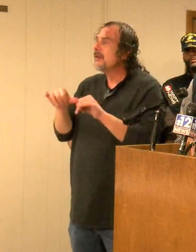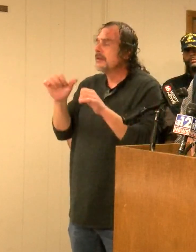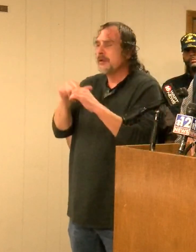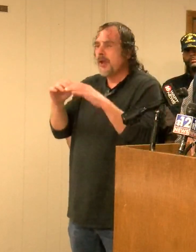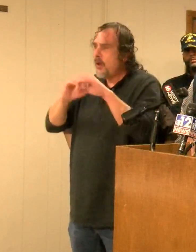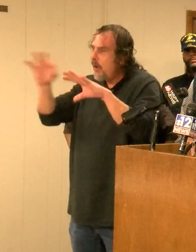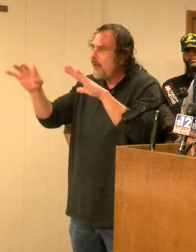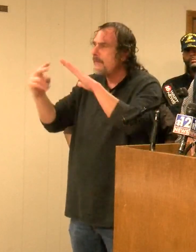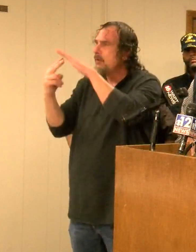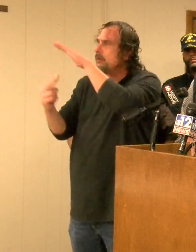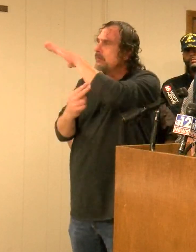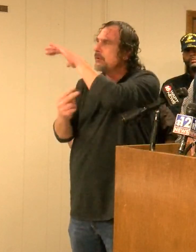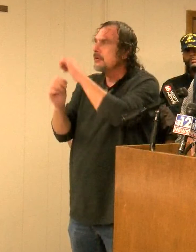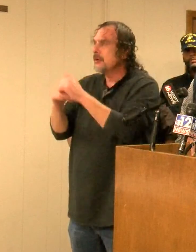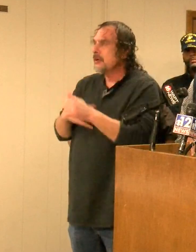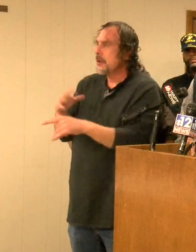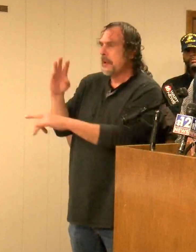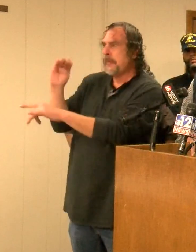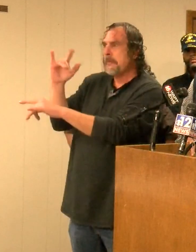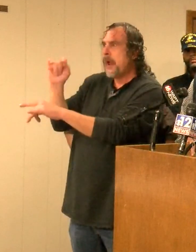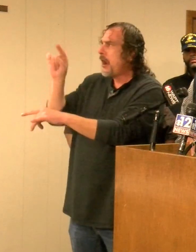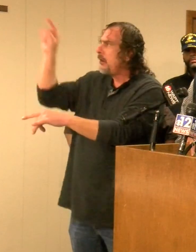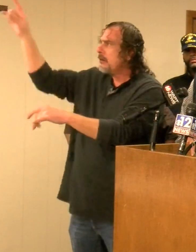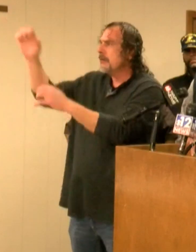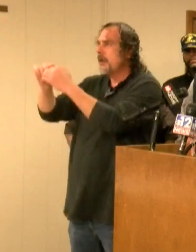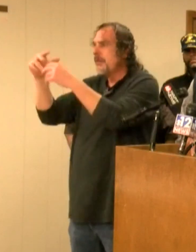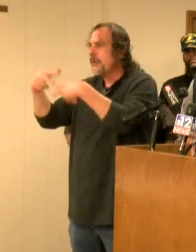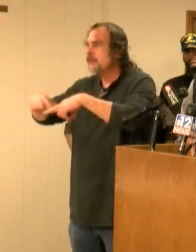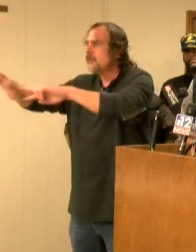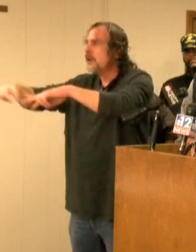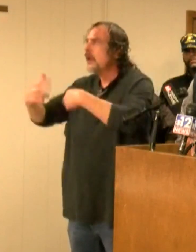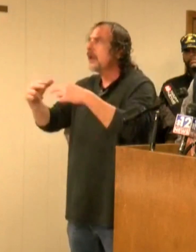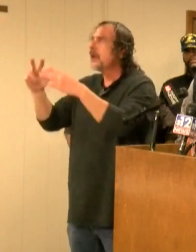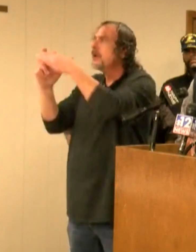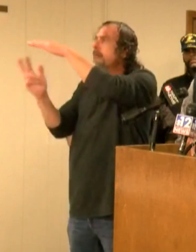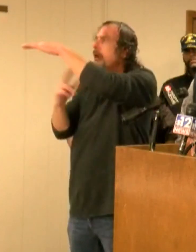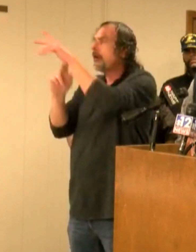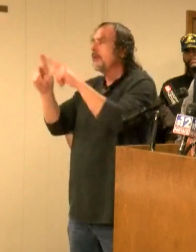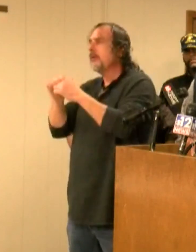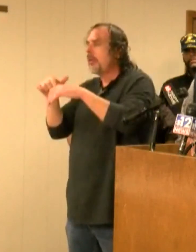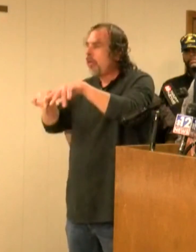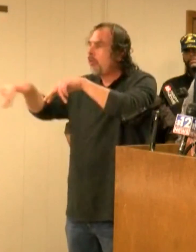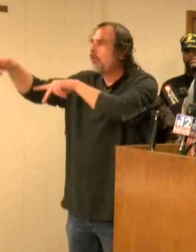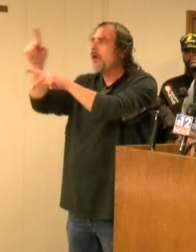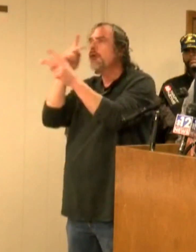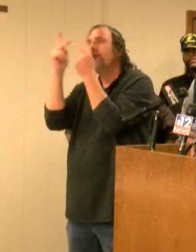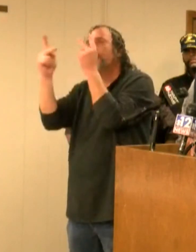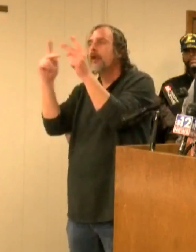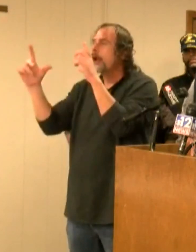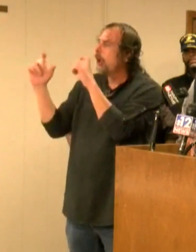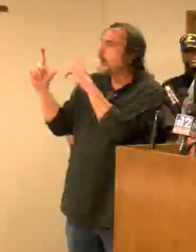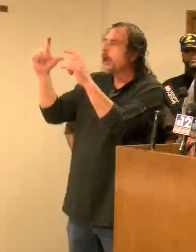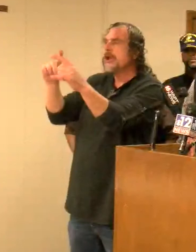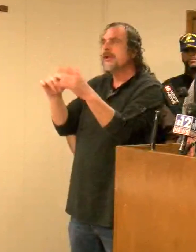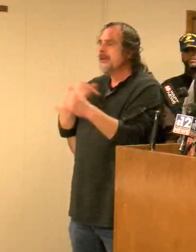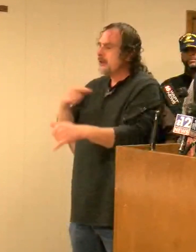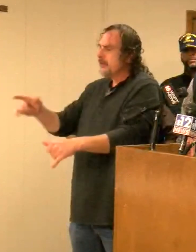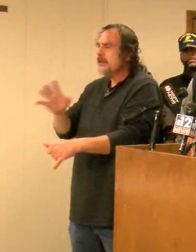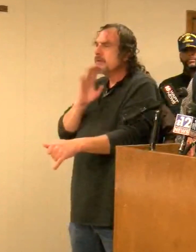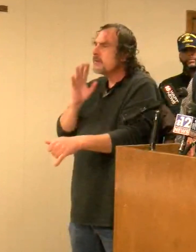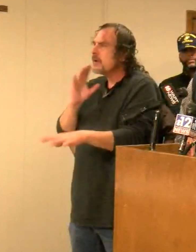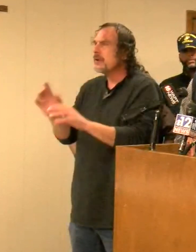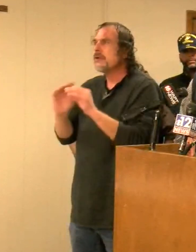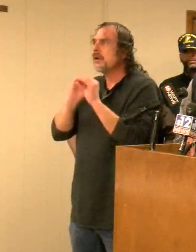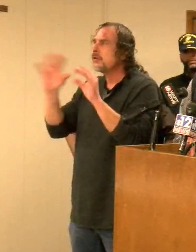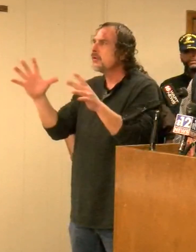these bridges, even at Byram on the swinging bridge. We got people down there sightseeing, walking out to get on this bridge. This swift water is not going to do